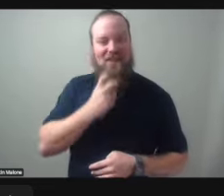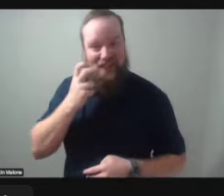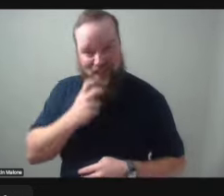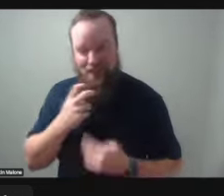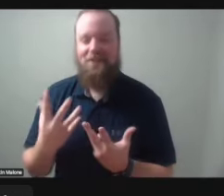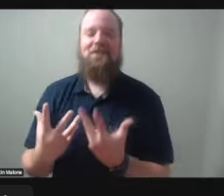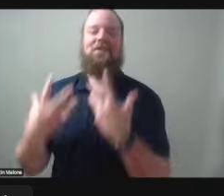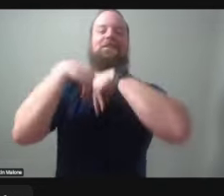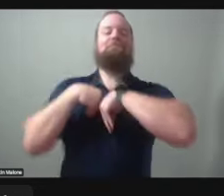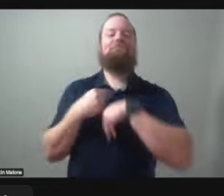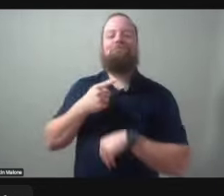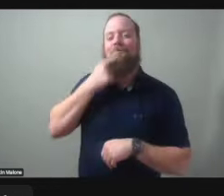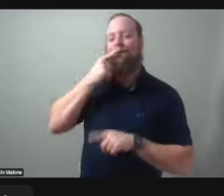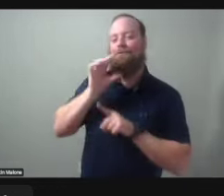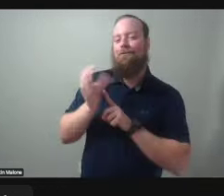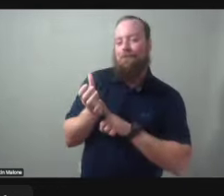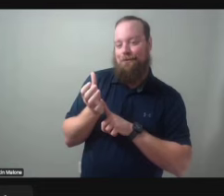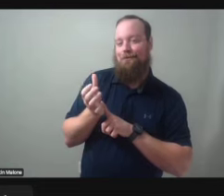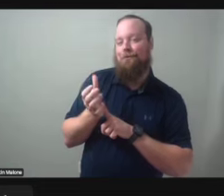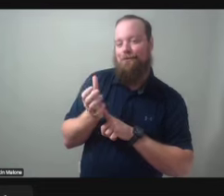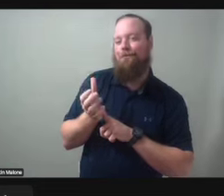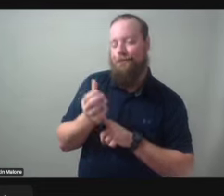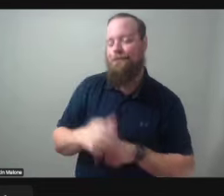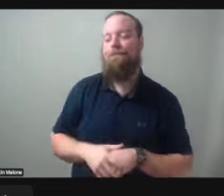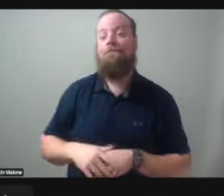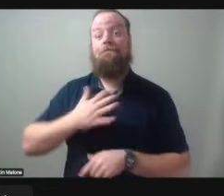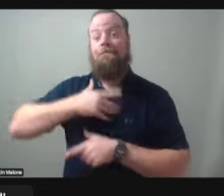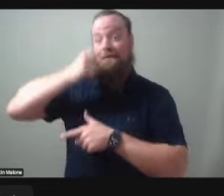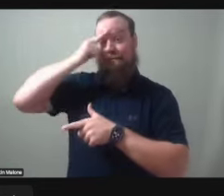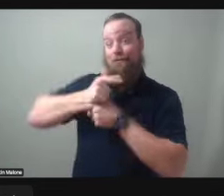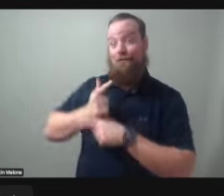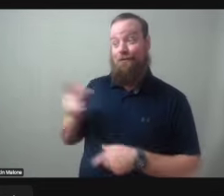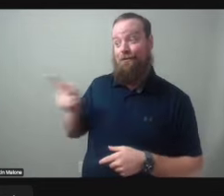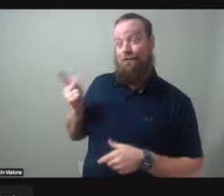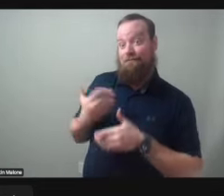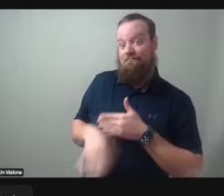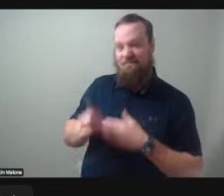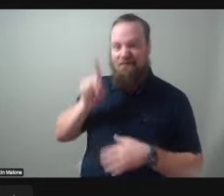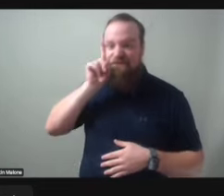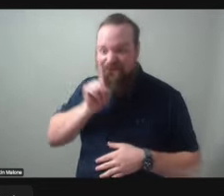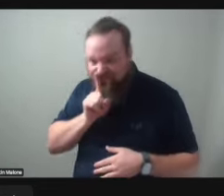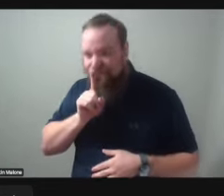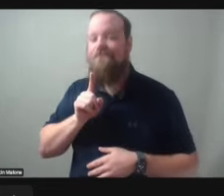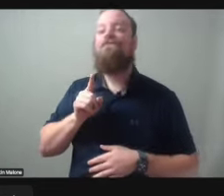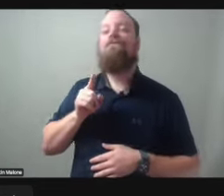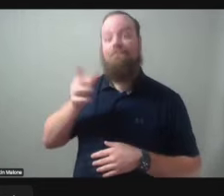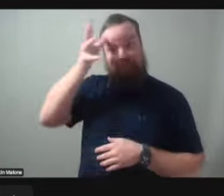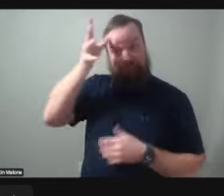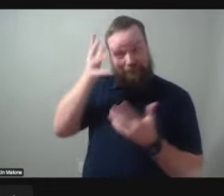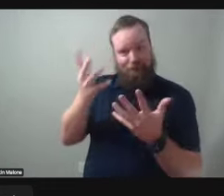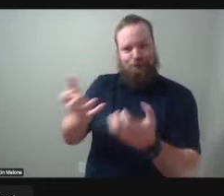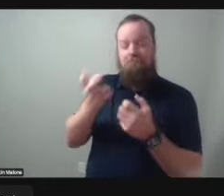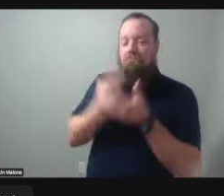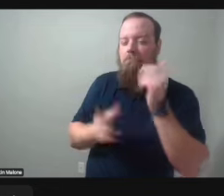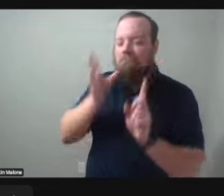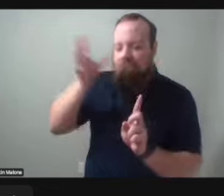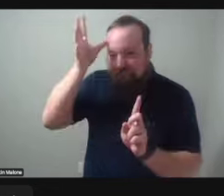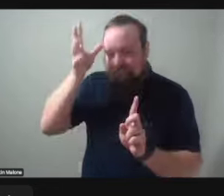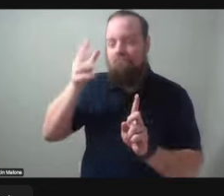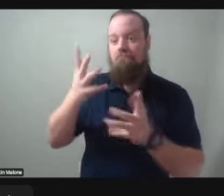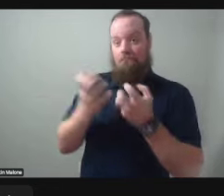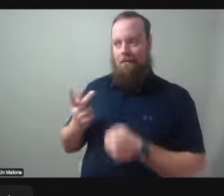for themselves. My grandfather was the same, orally deaf. My father was also orally deaf. And